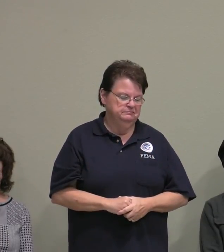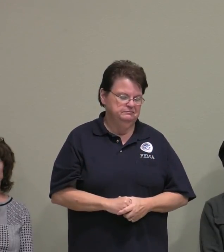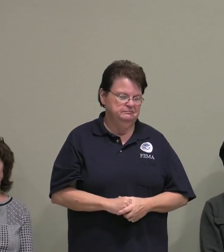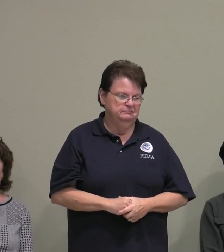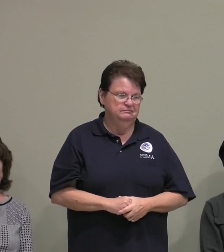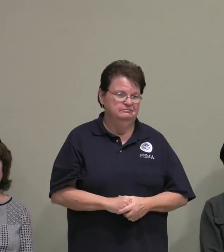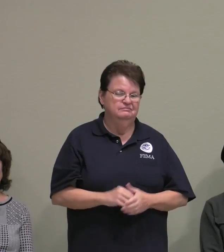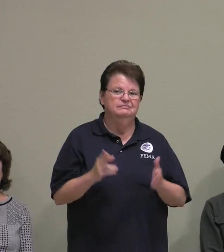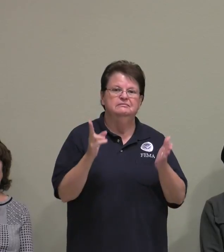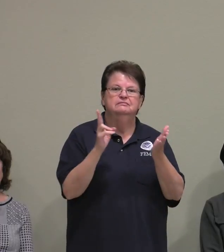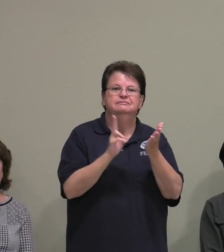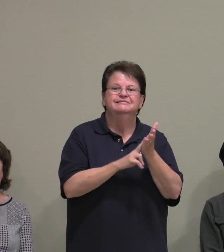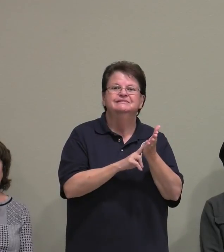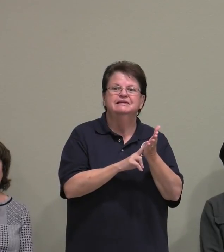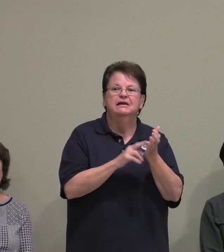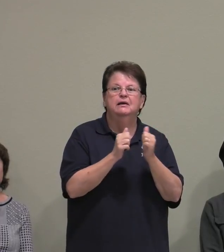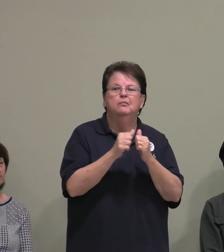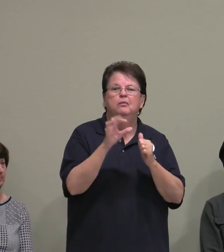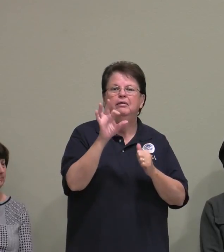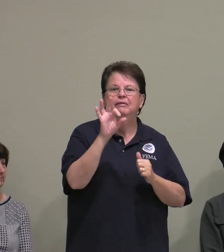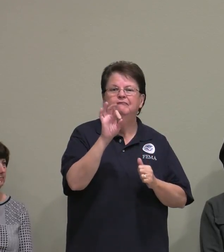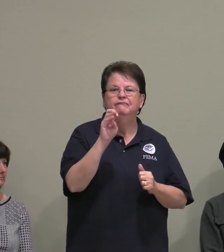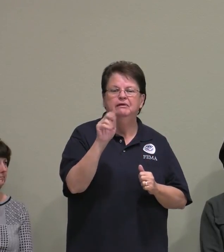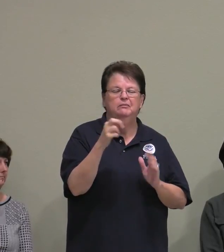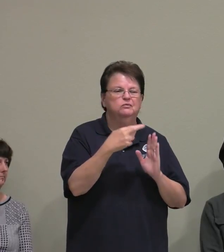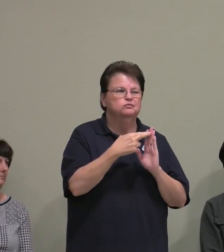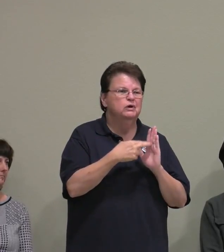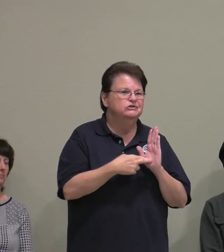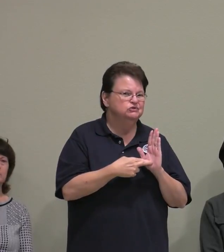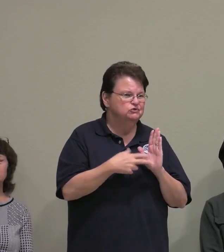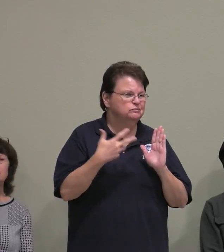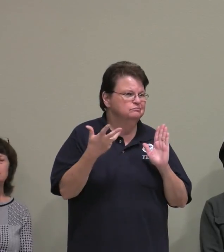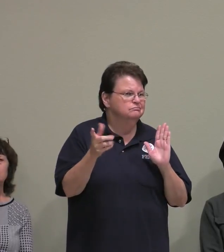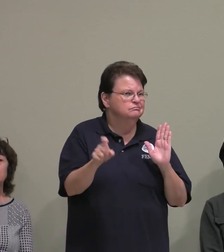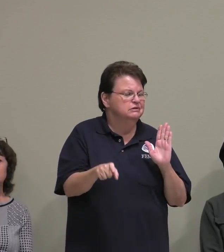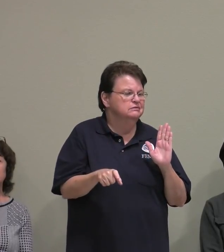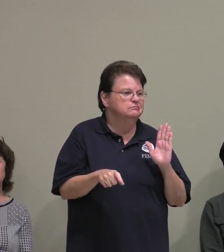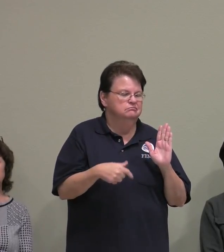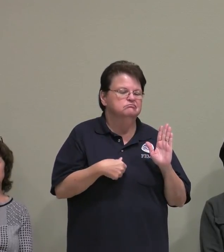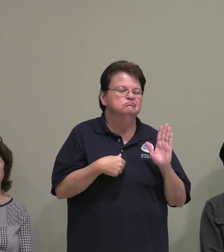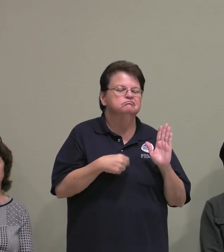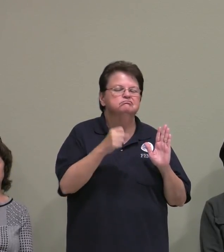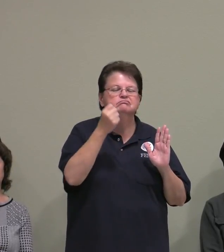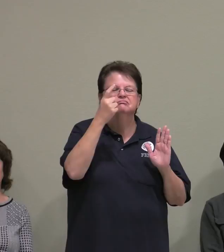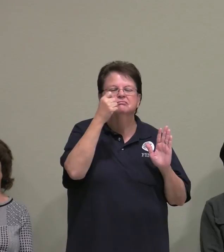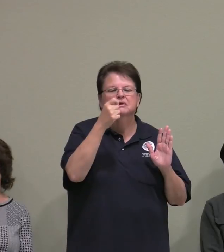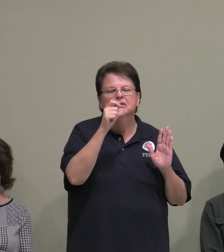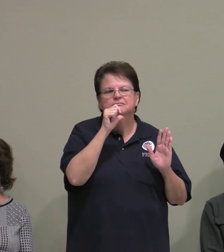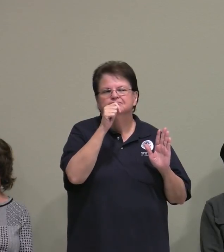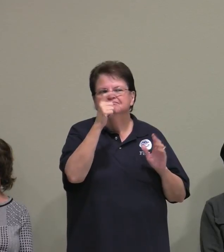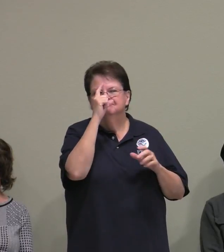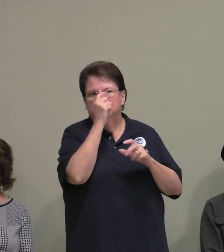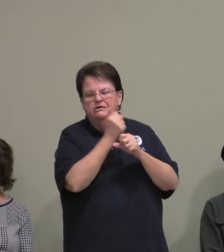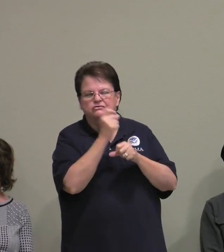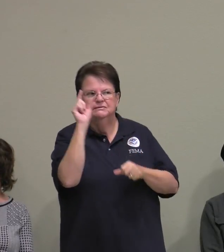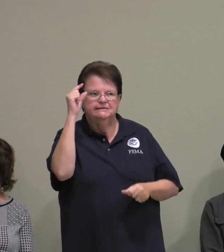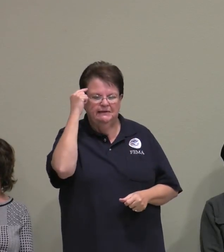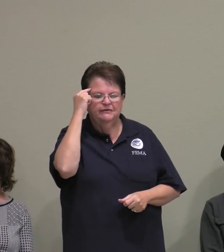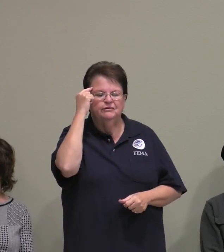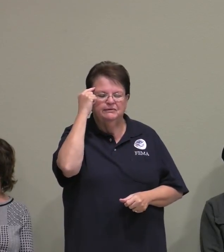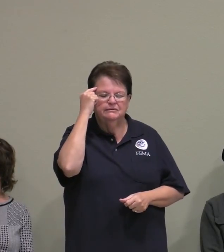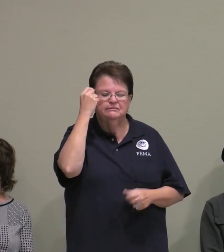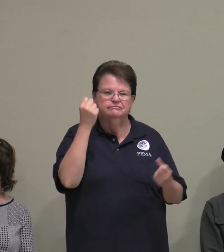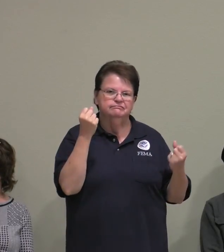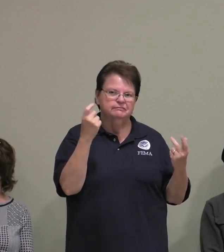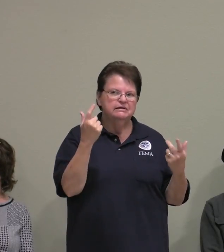Please sign up with FEMA. You know, I understand the distrust of government, you know, and there's many times that I